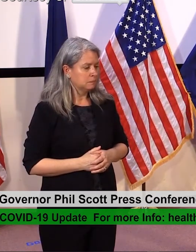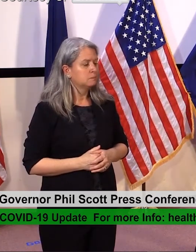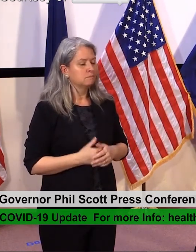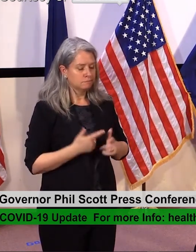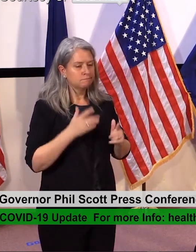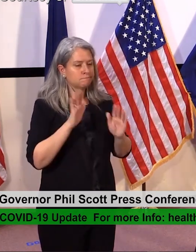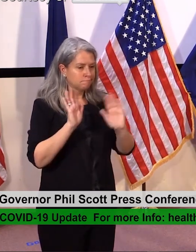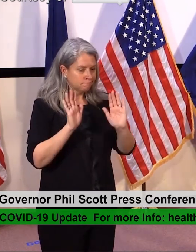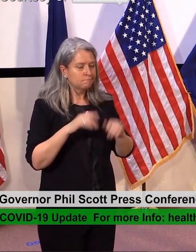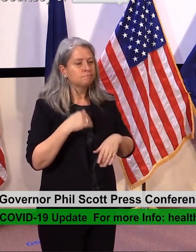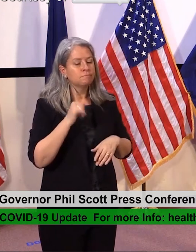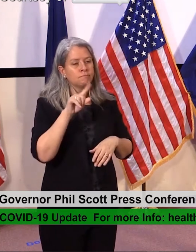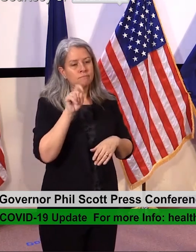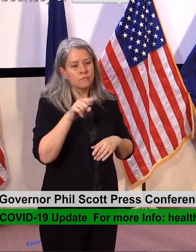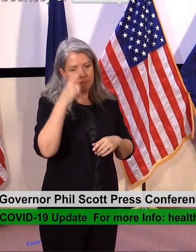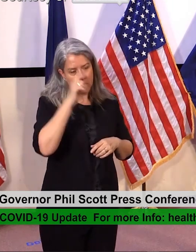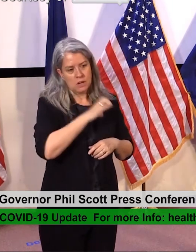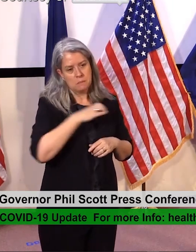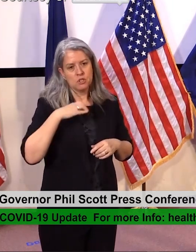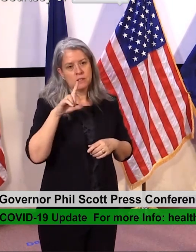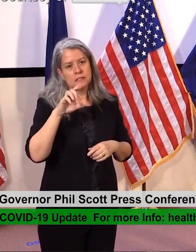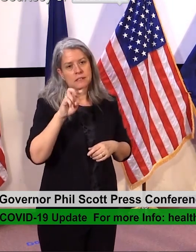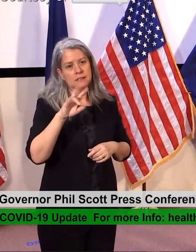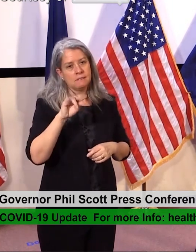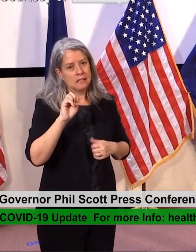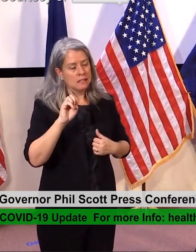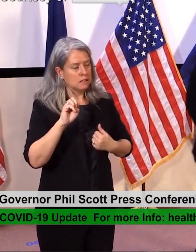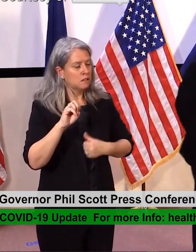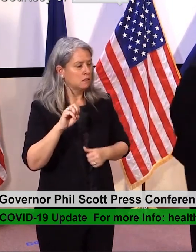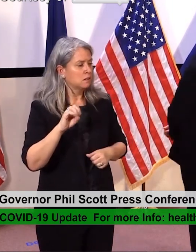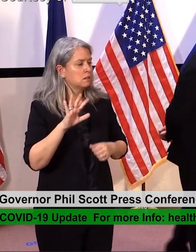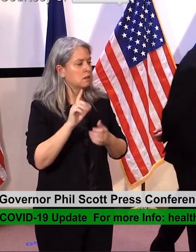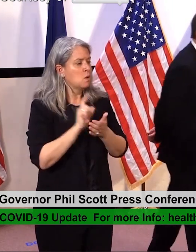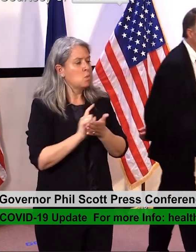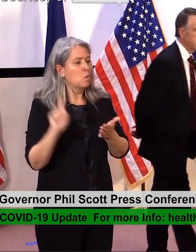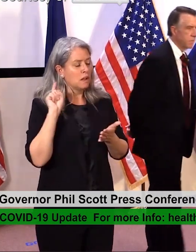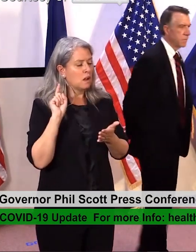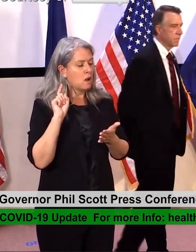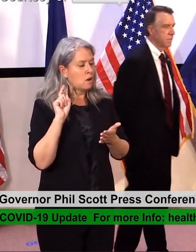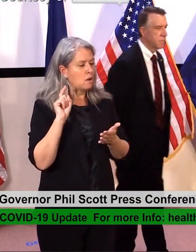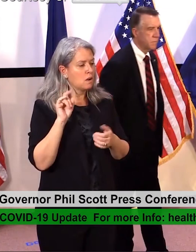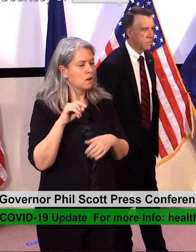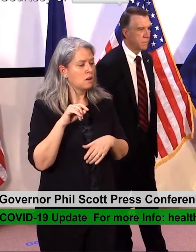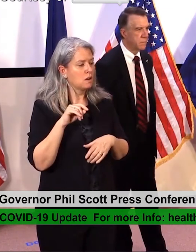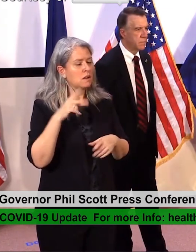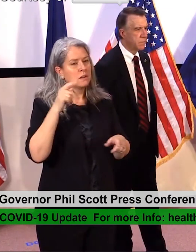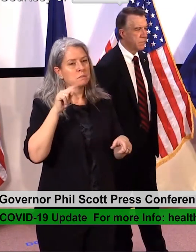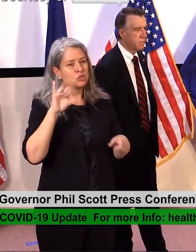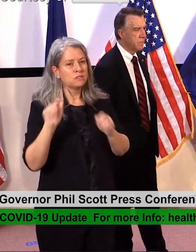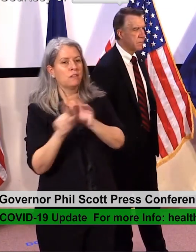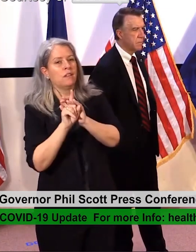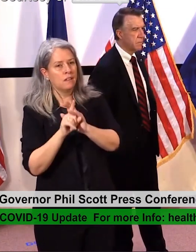Hi, this is a question for Commissioner Levine. A week ago, said the health department. Patricia, please stand